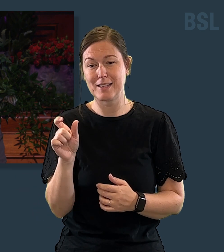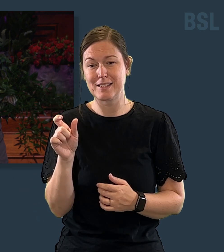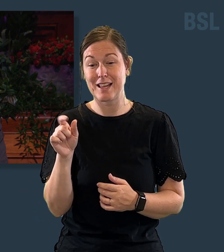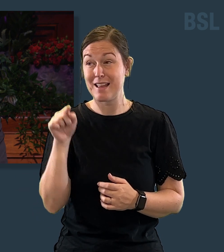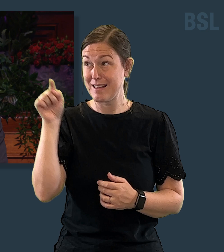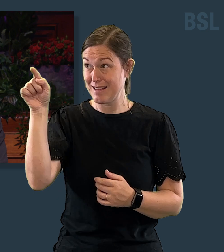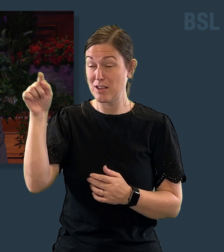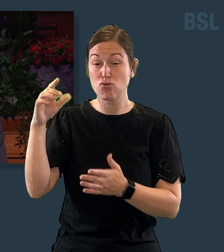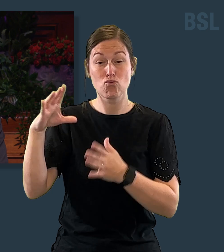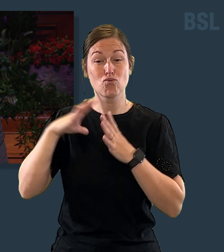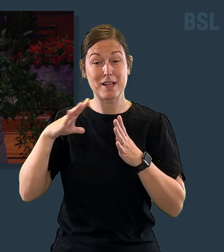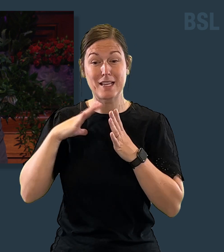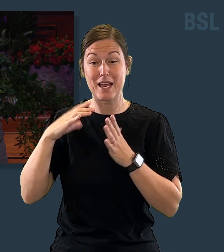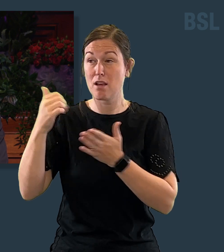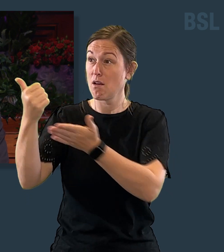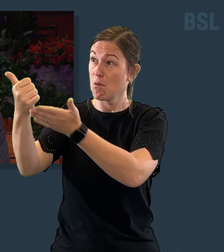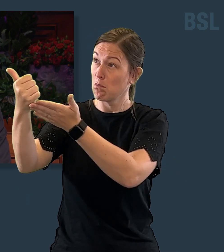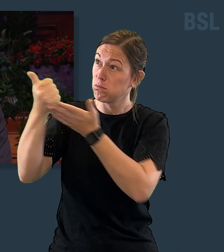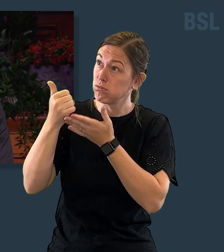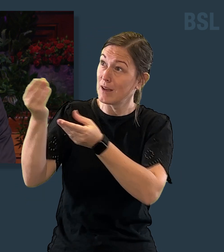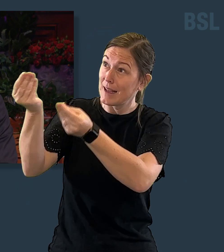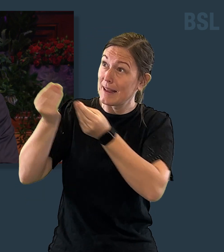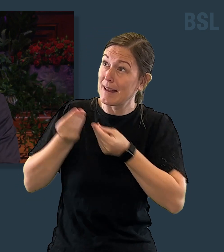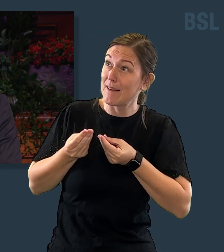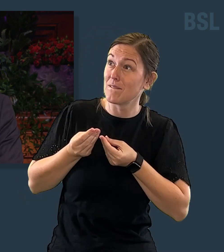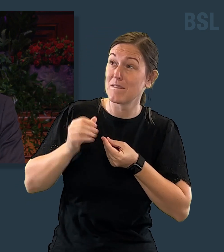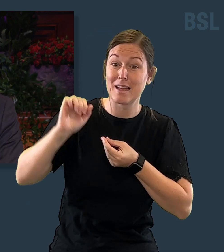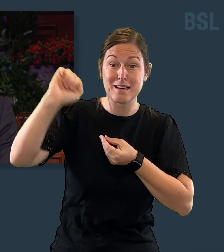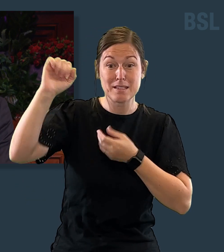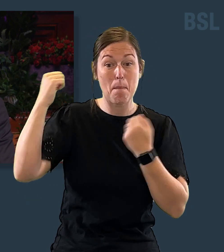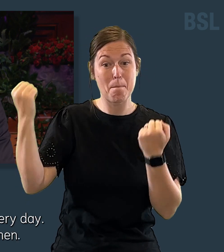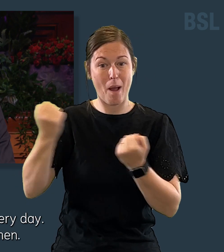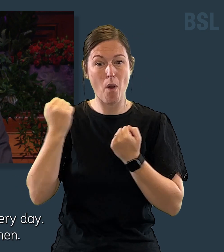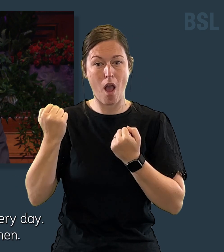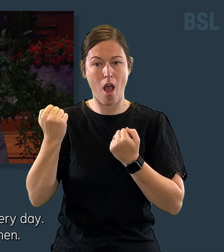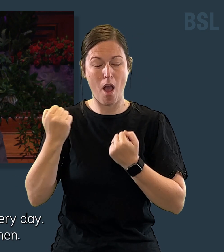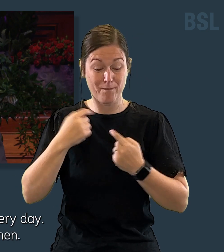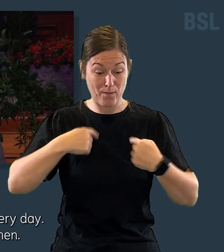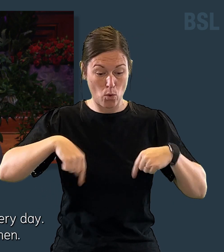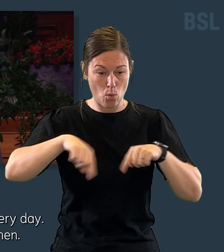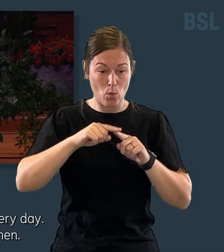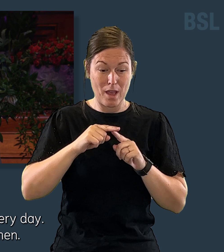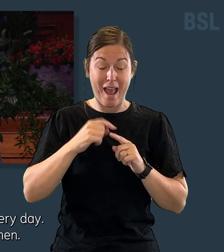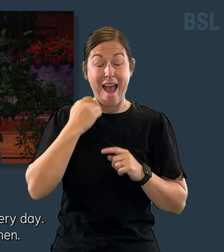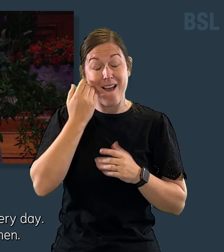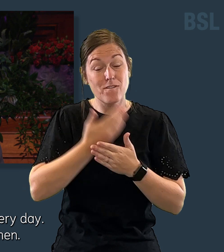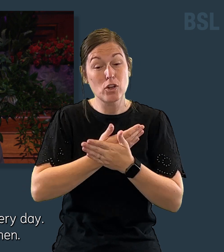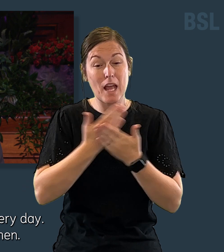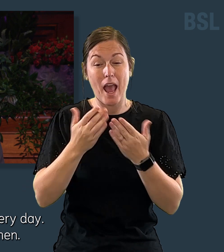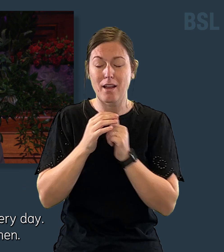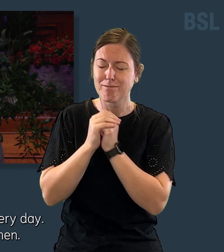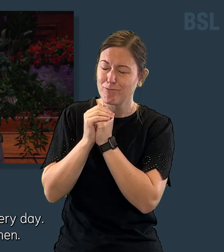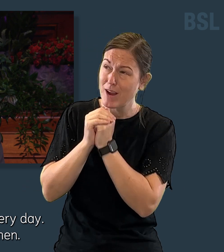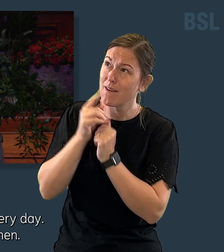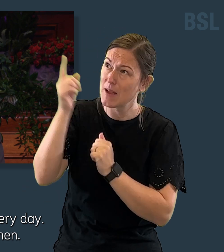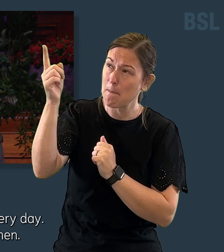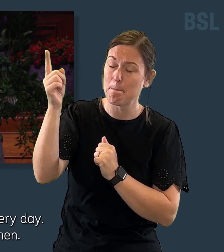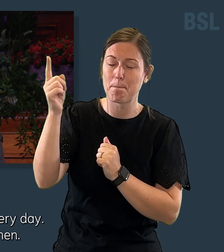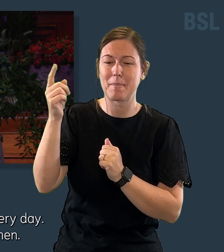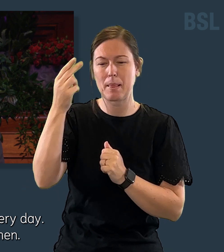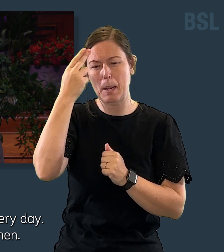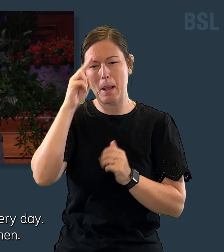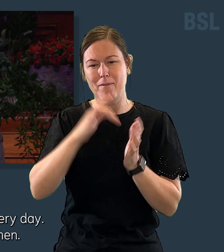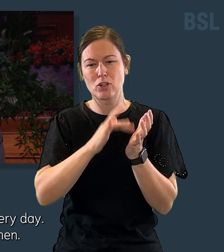I know He stands to ready to endow us with His power if we come to Him each and every day.